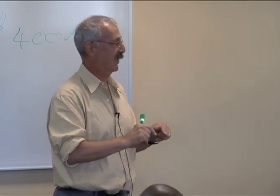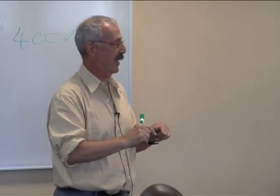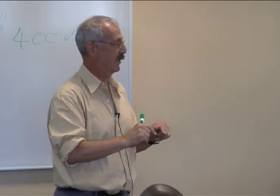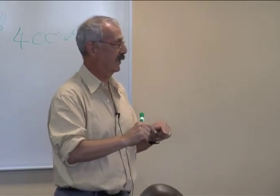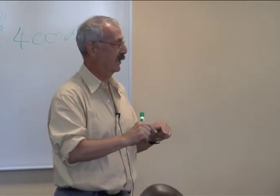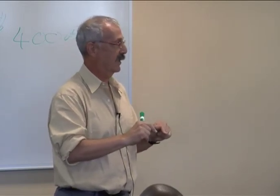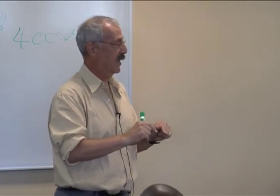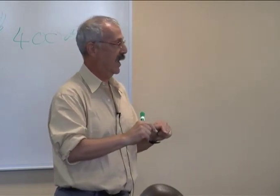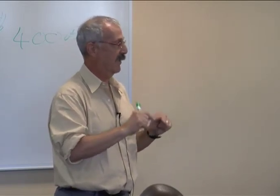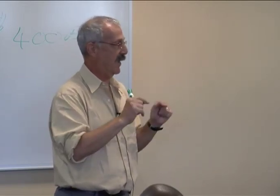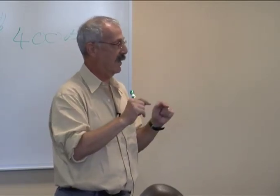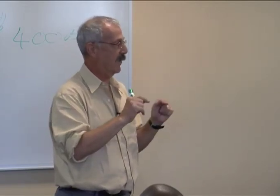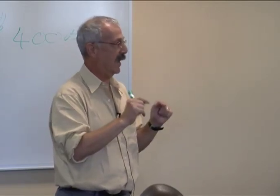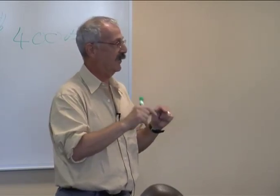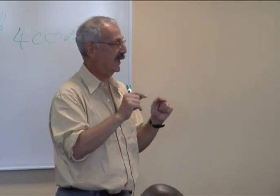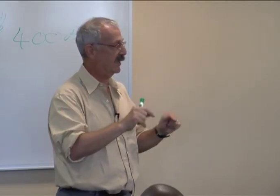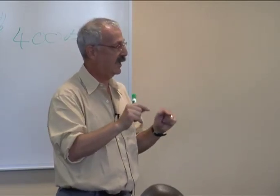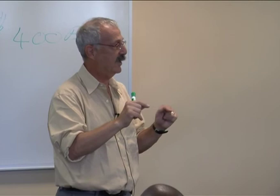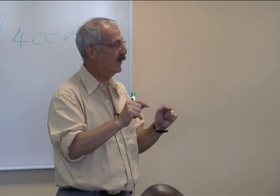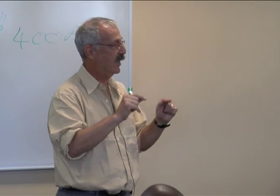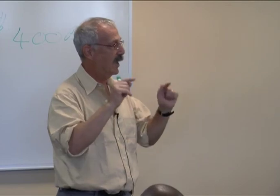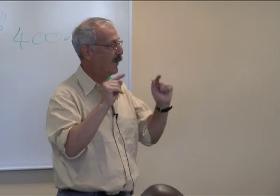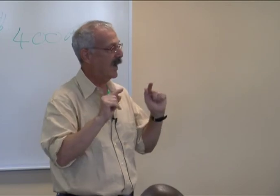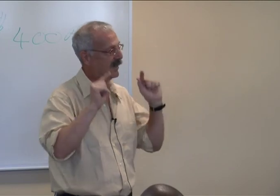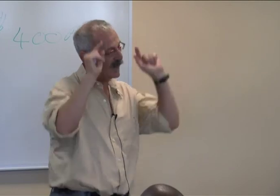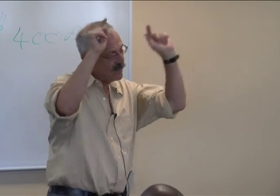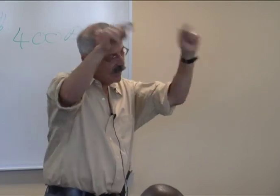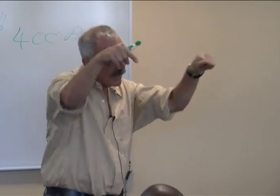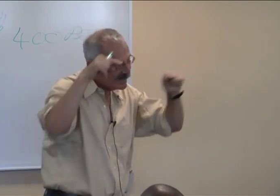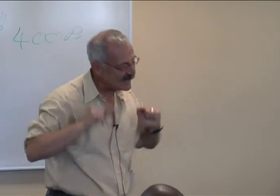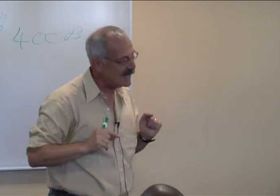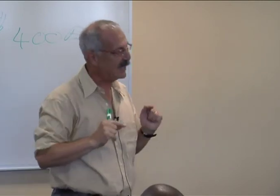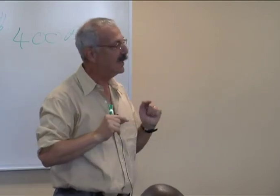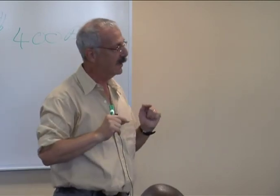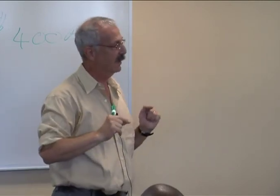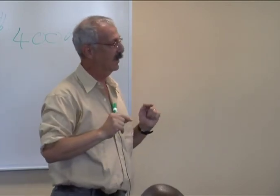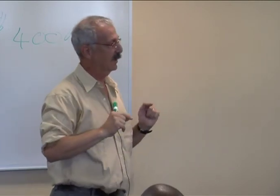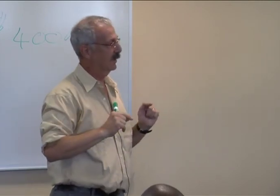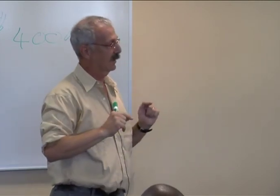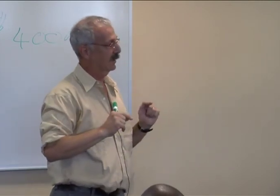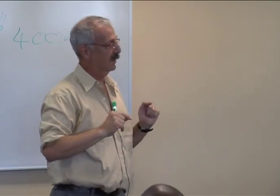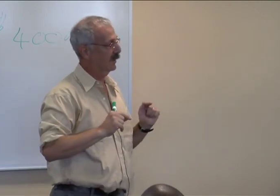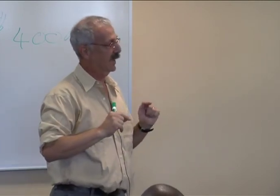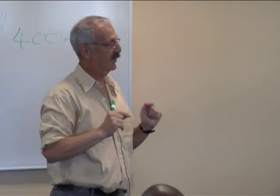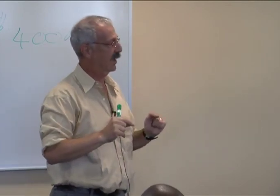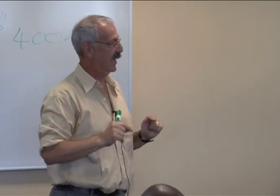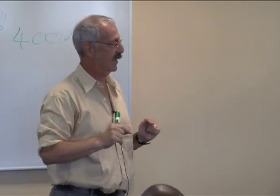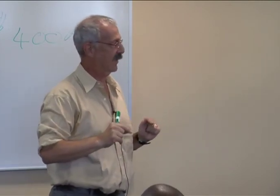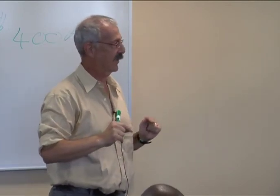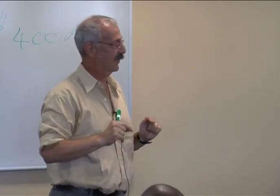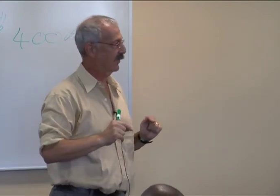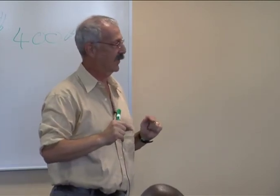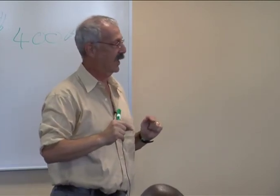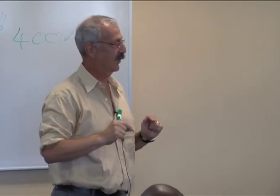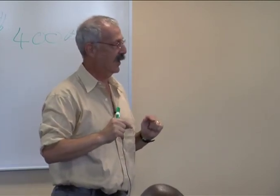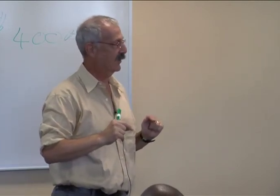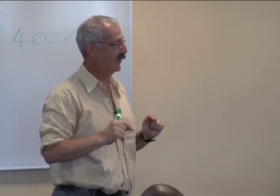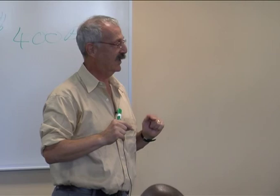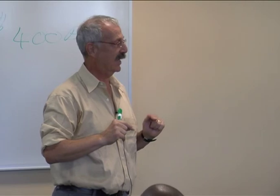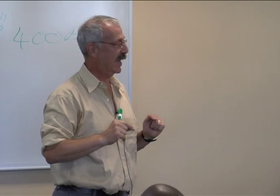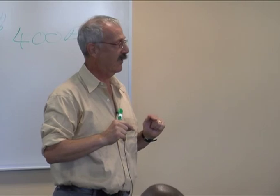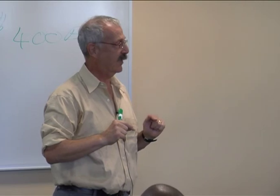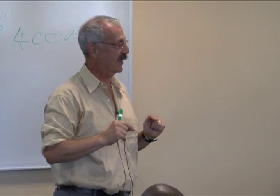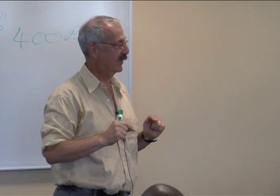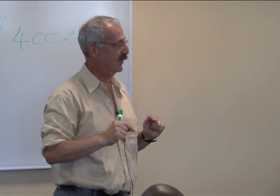children's savings account. Nice. And if that policy continues, by the time they're 18, that's going to make a difference. As long